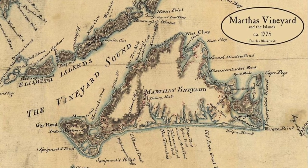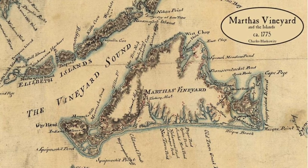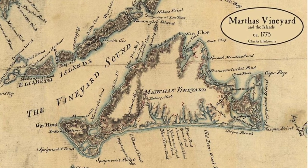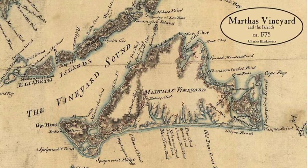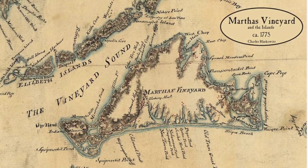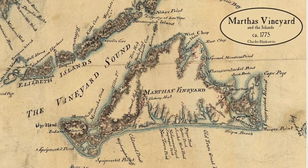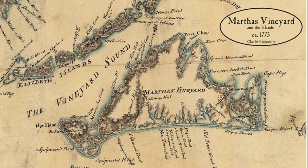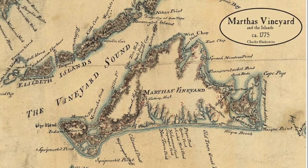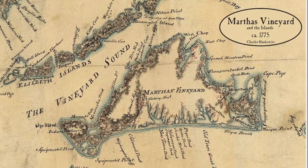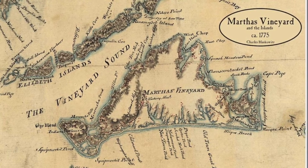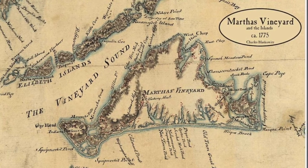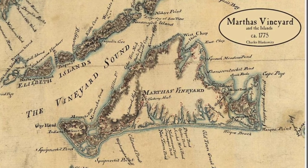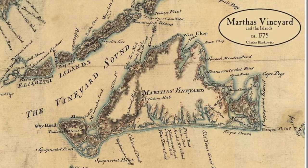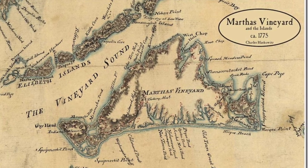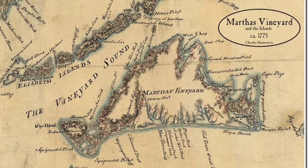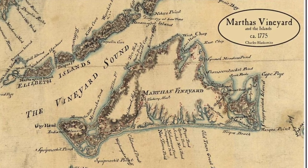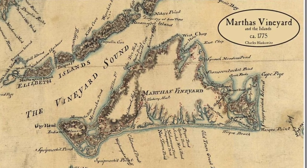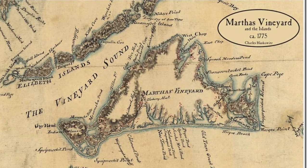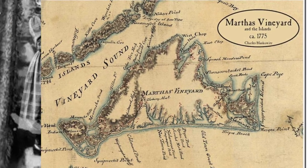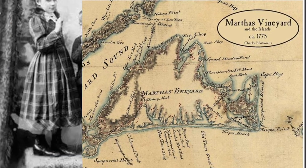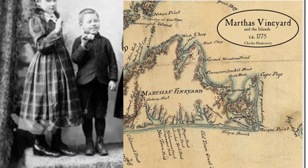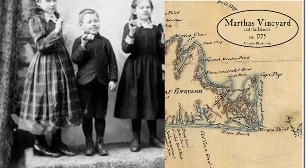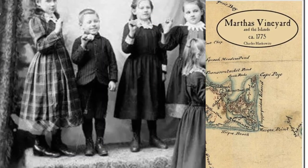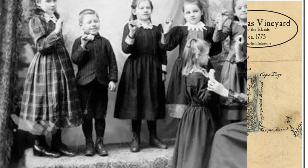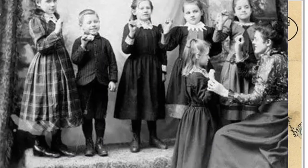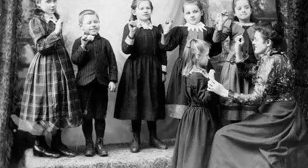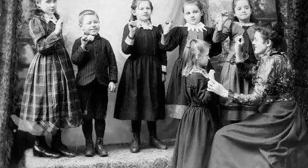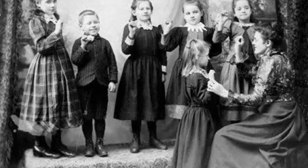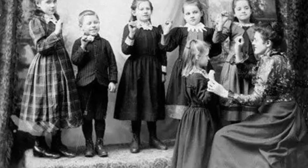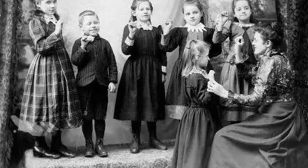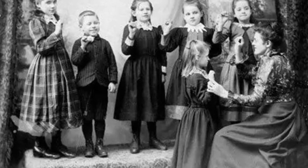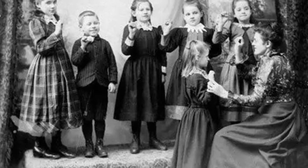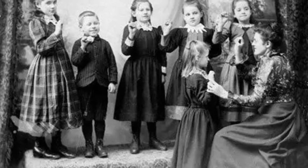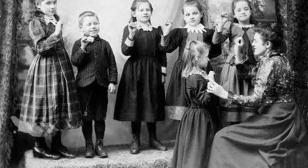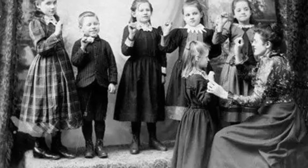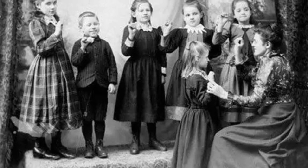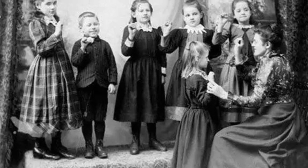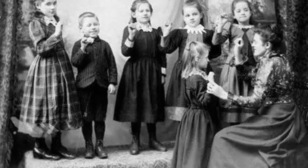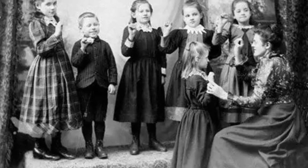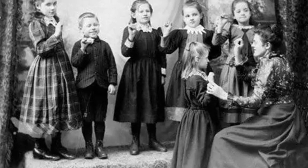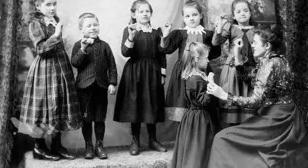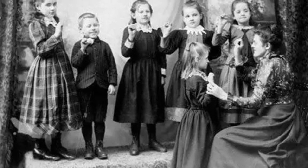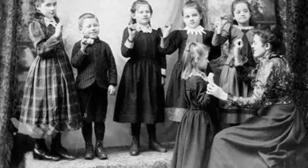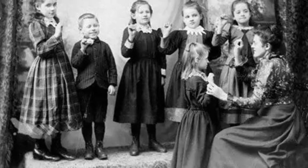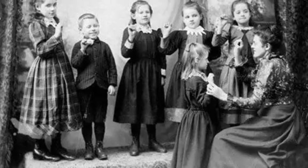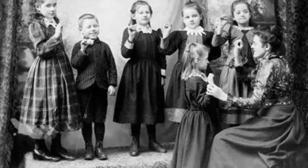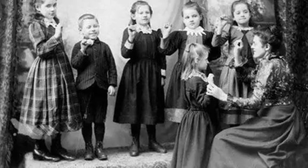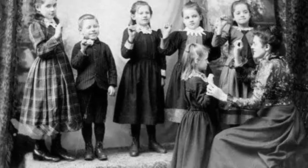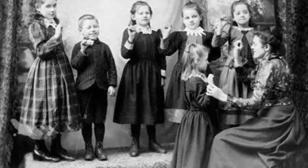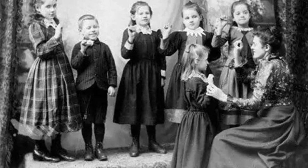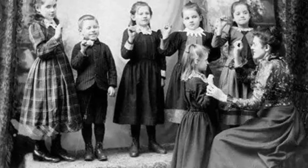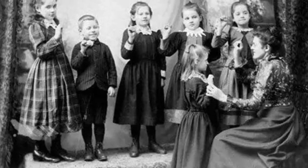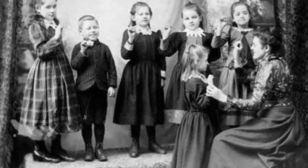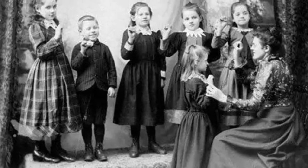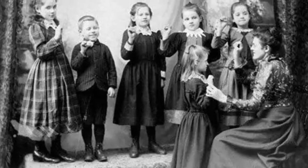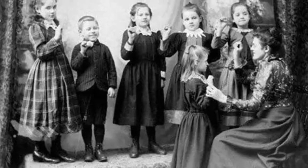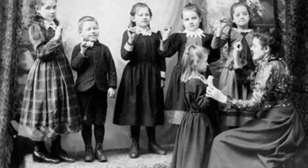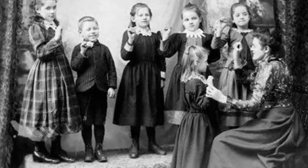Most of them already had signs that they used to communicate at home, which they brought to the school. The American language used as the school was